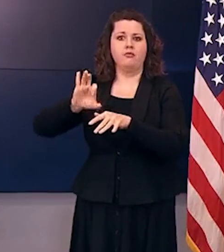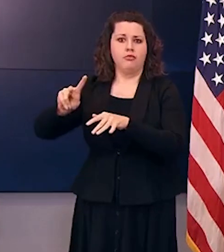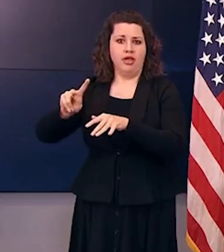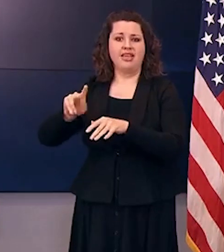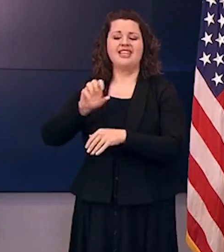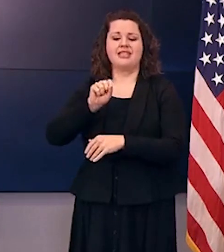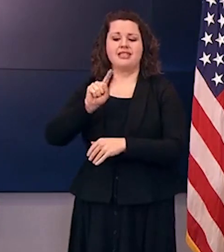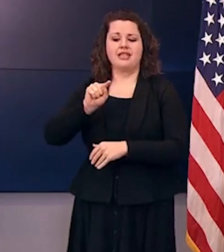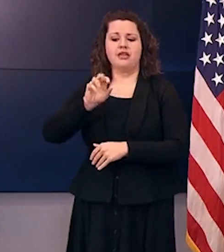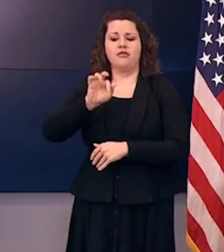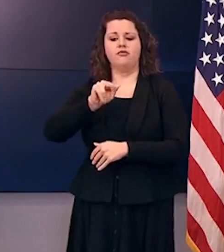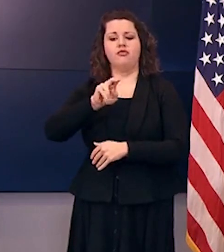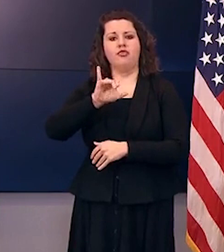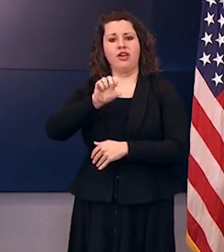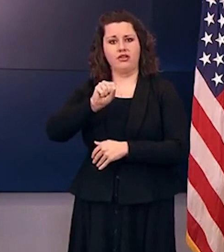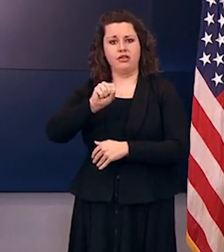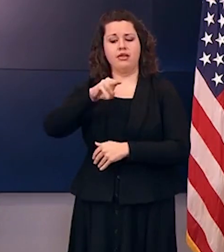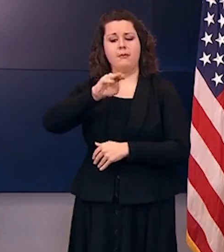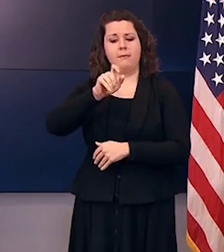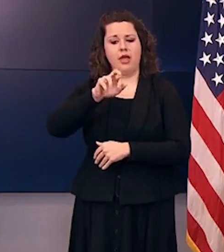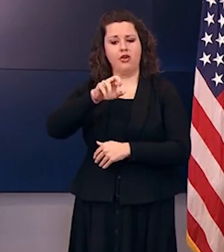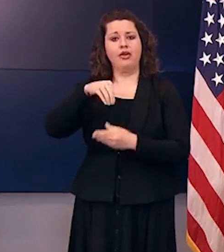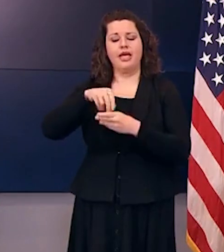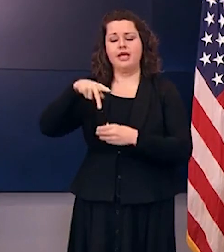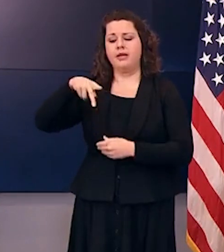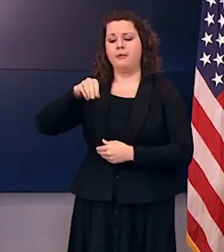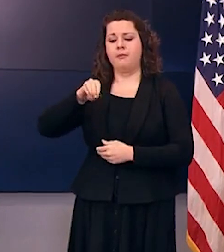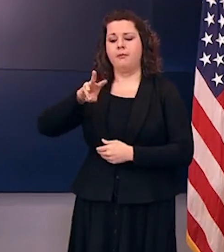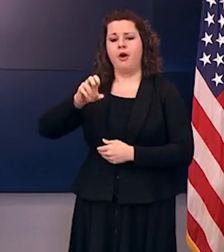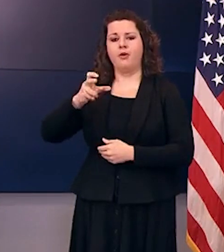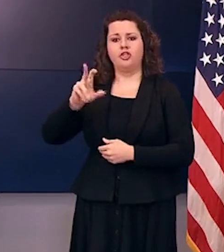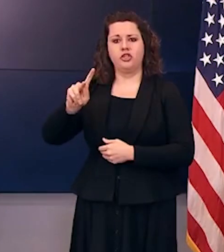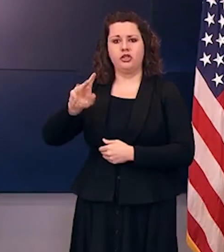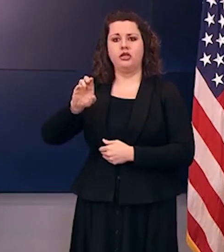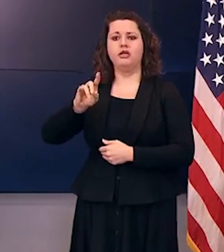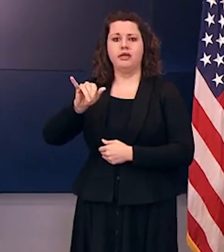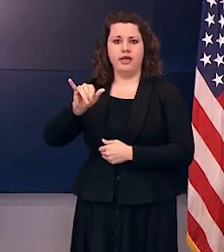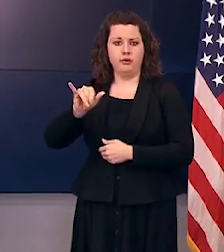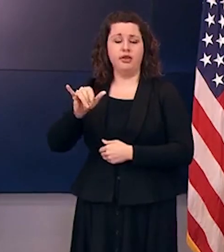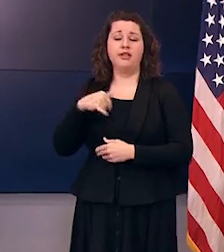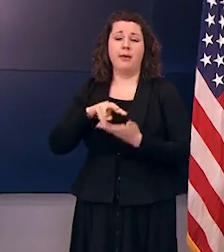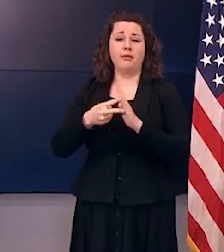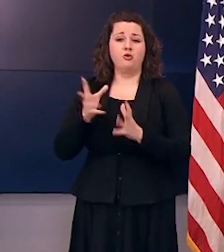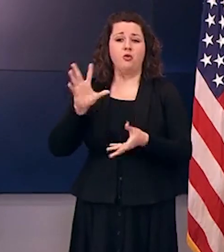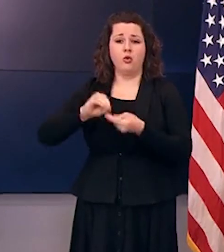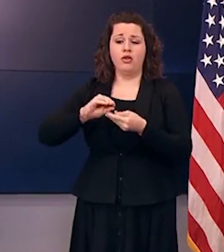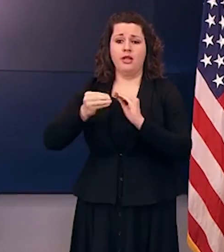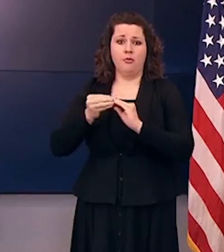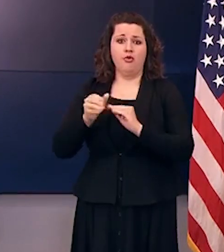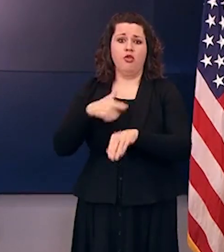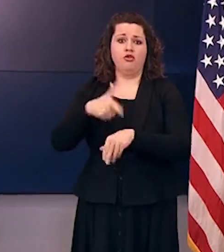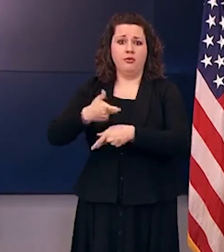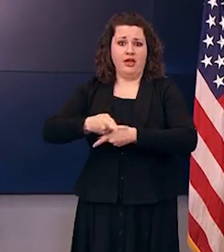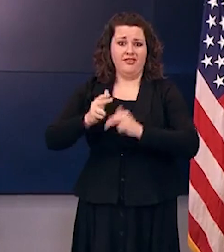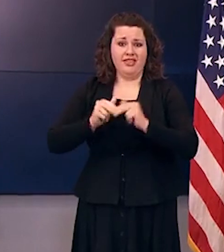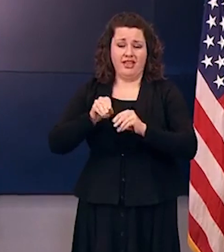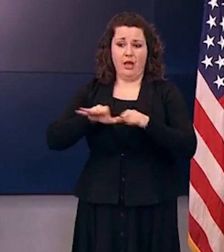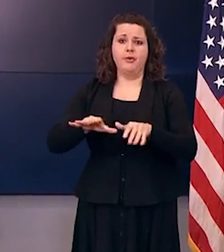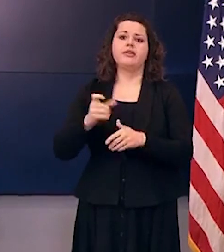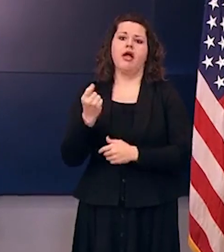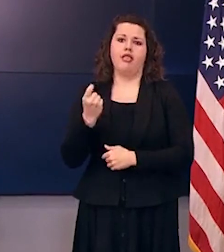Francis Manor in Poweshiek County, and this does bring the total number of long-term care facility outbreaks to 11.